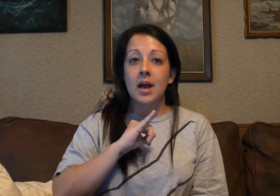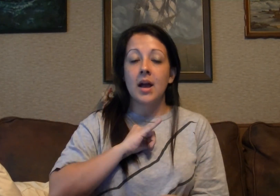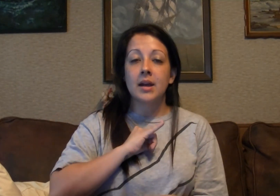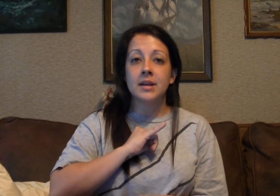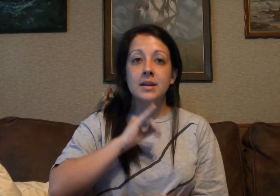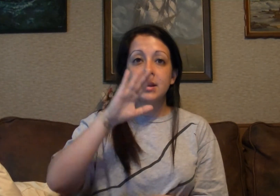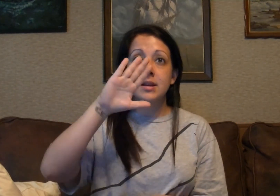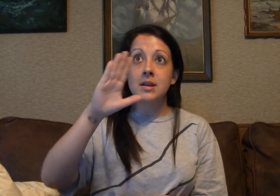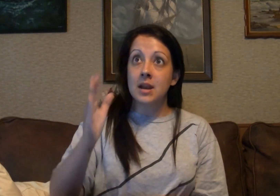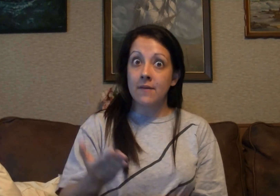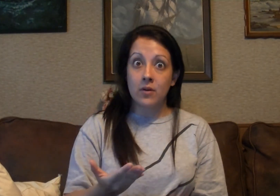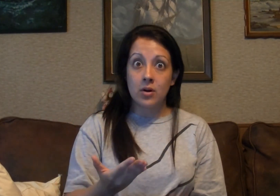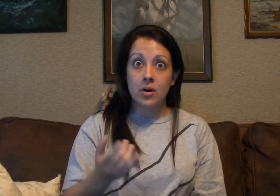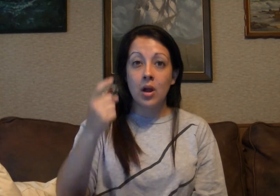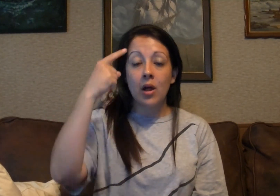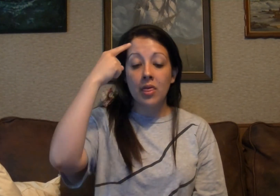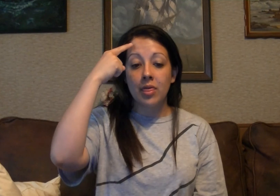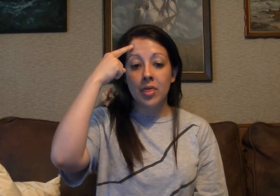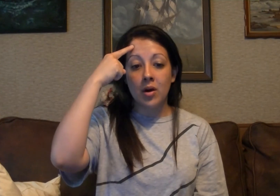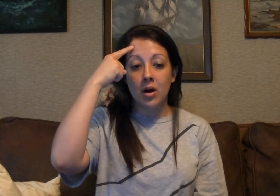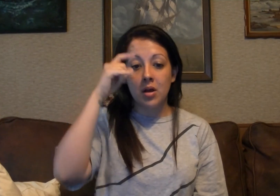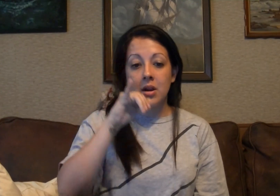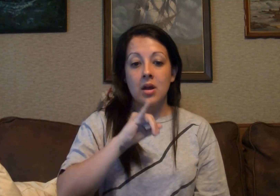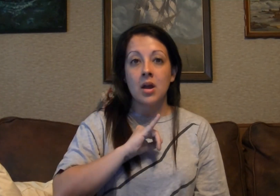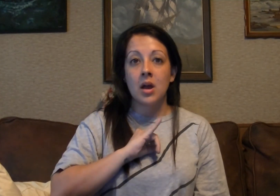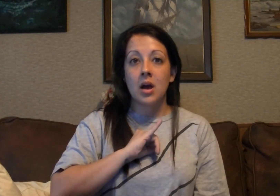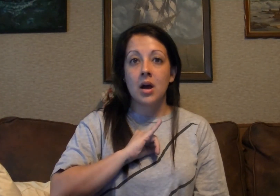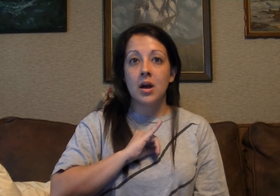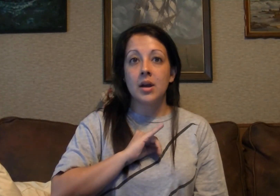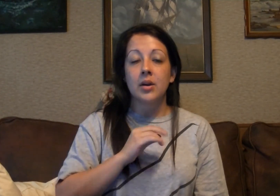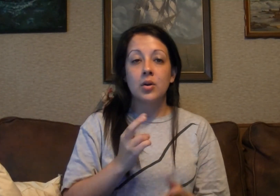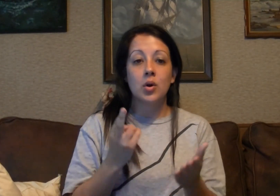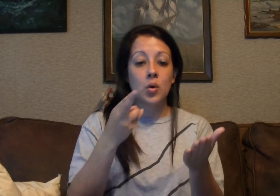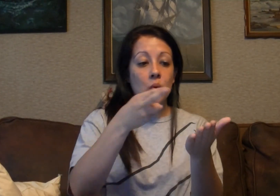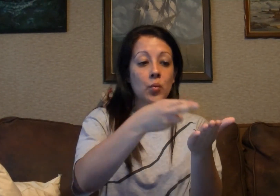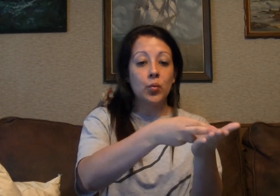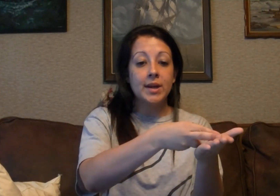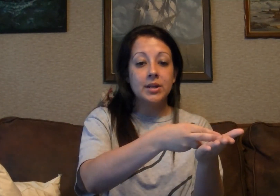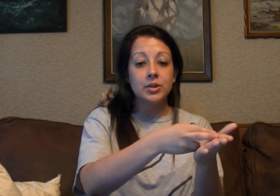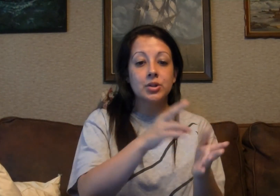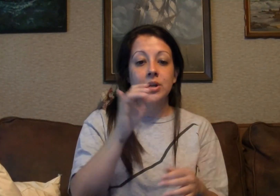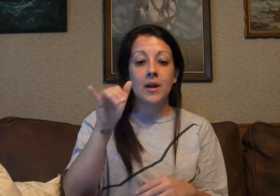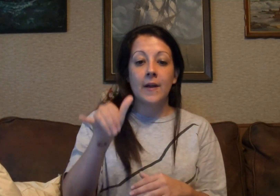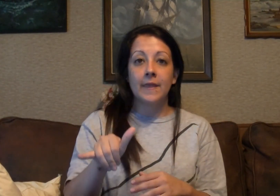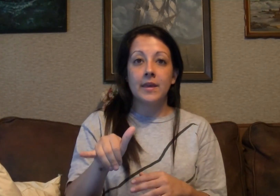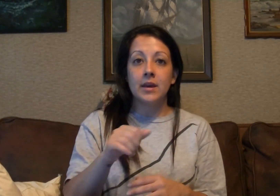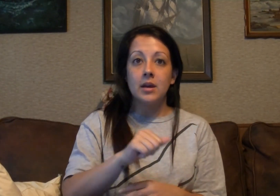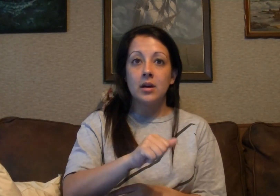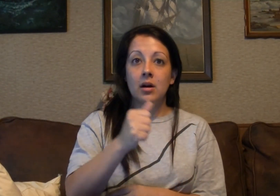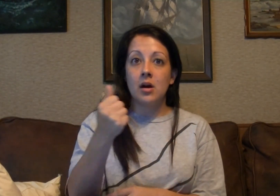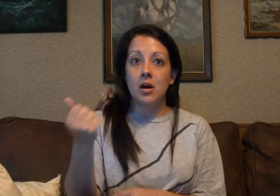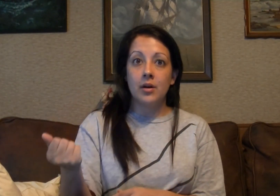I never thought I'd reach the